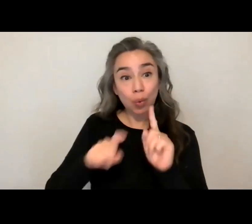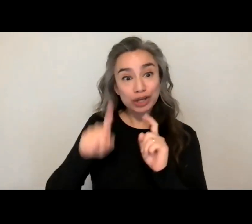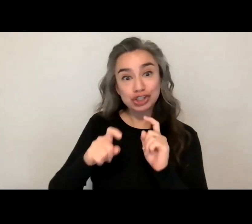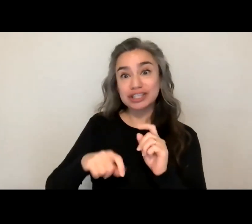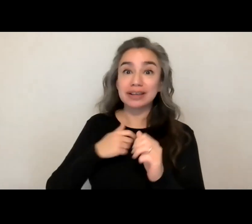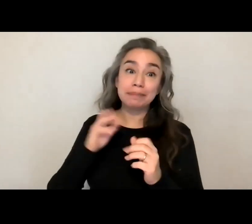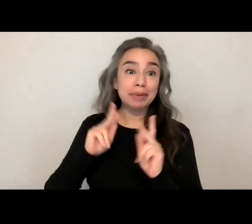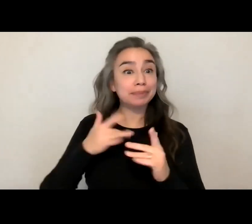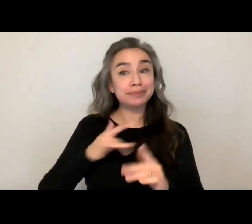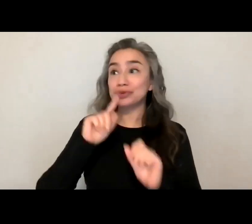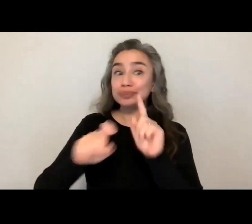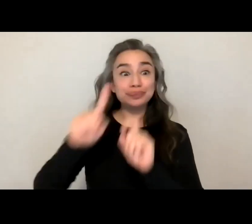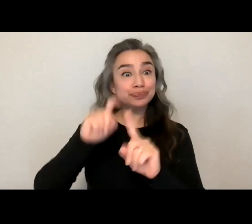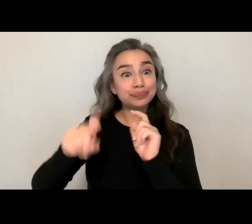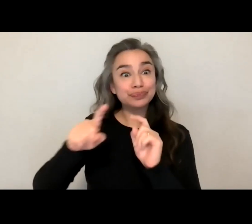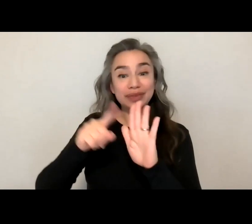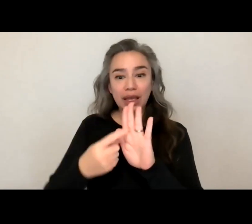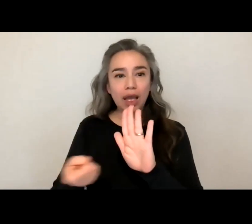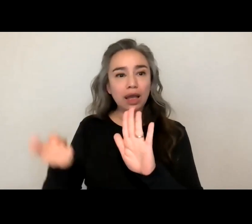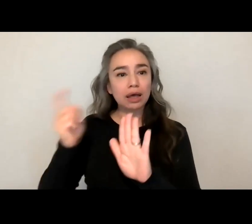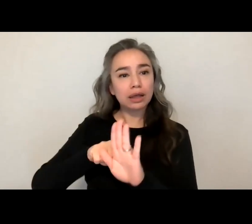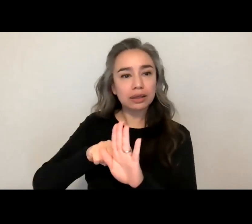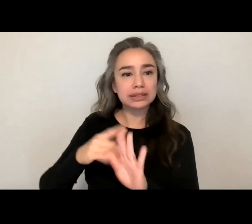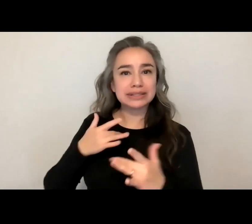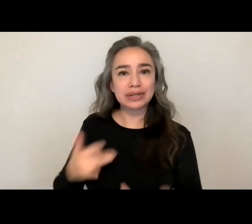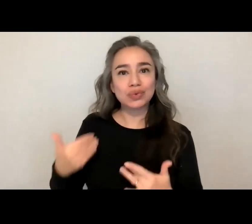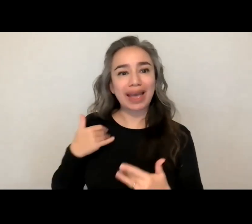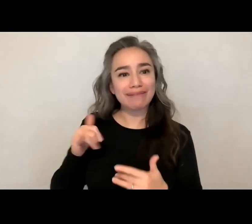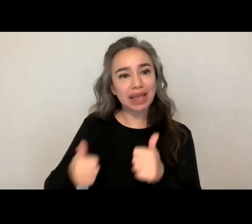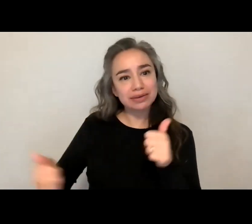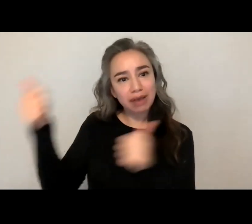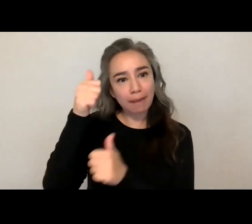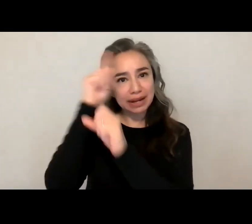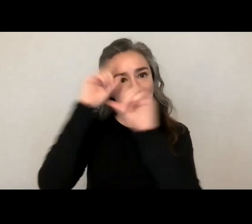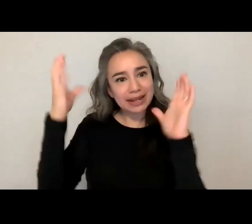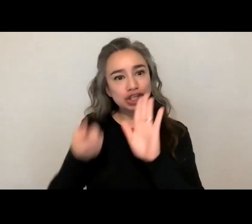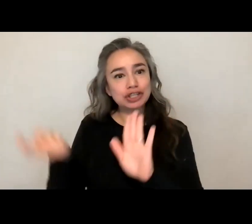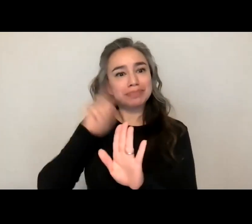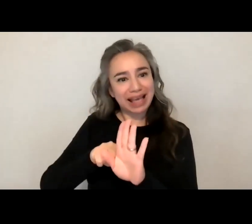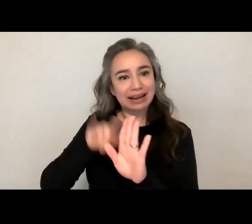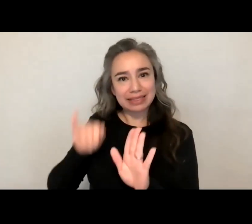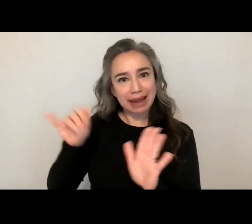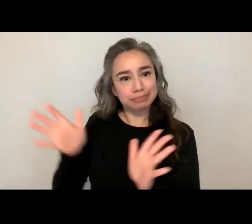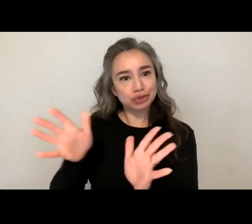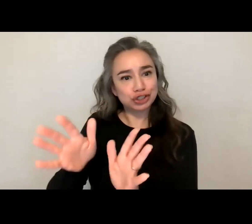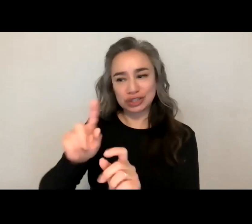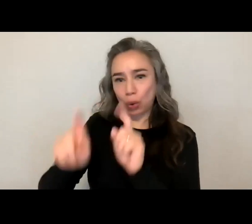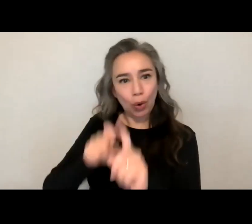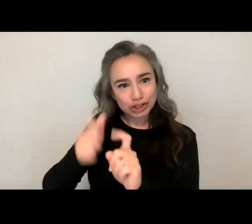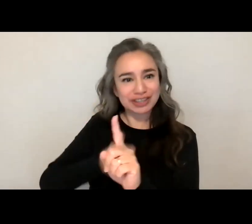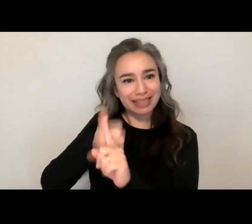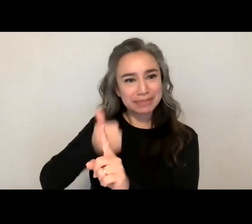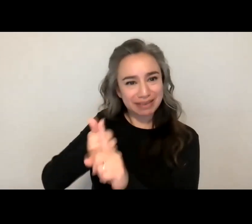reflect kind of dominant ideologies. And so making sure that prior to starting any kind